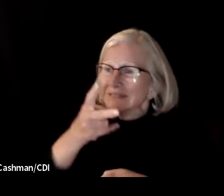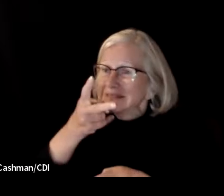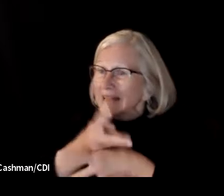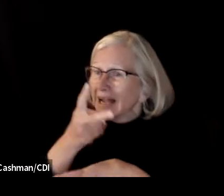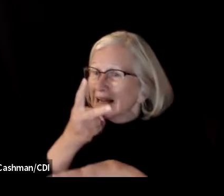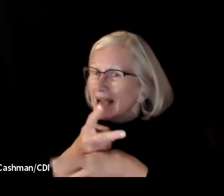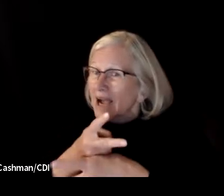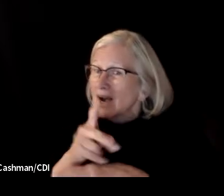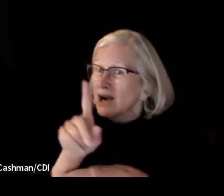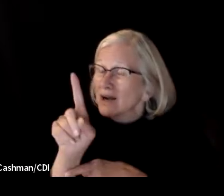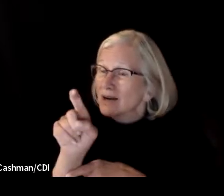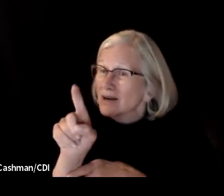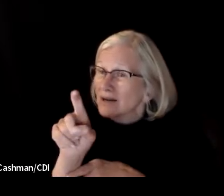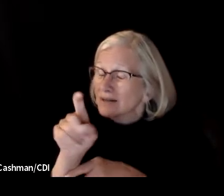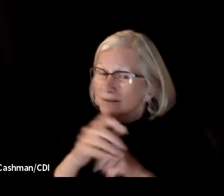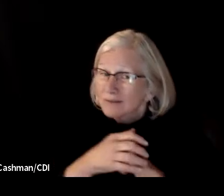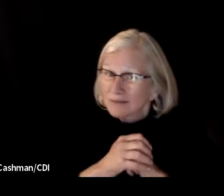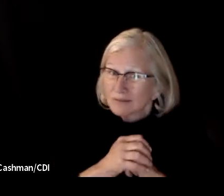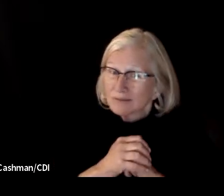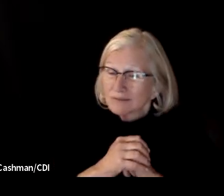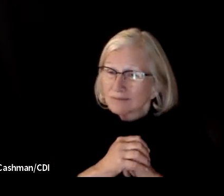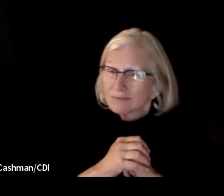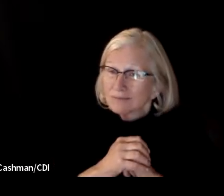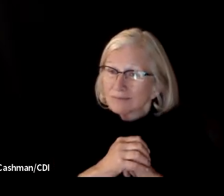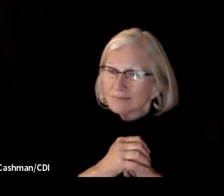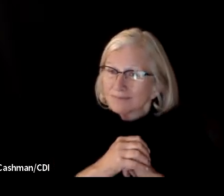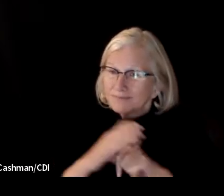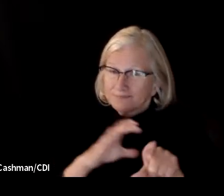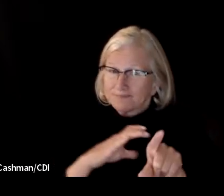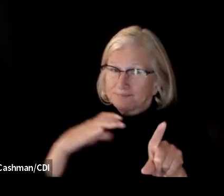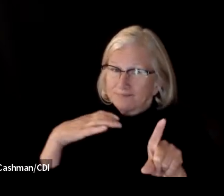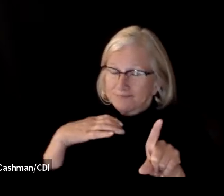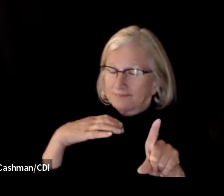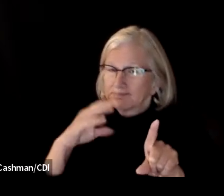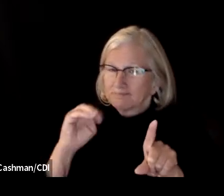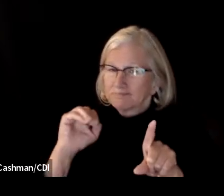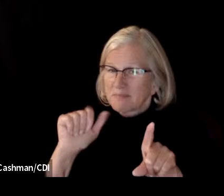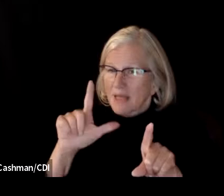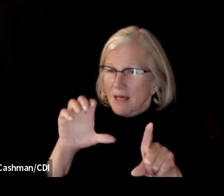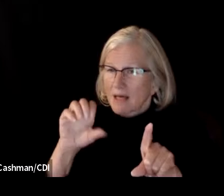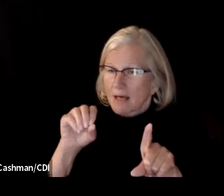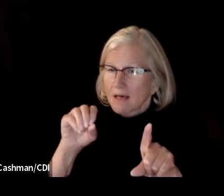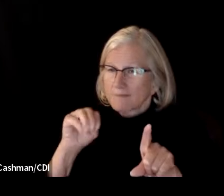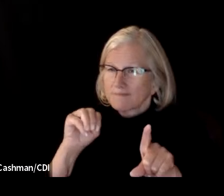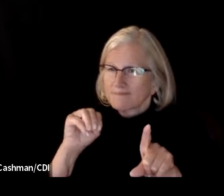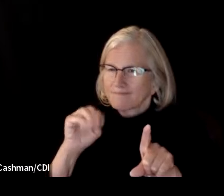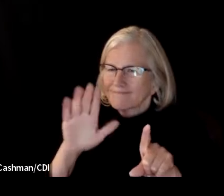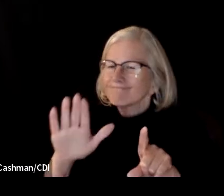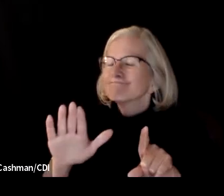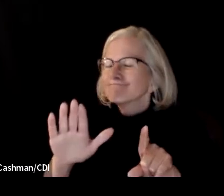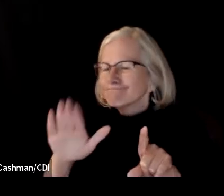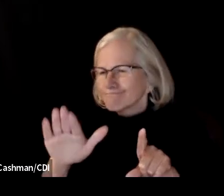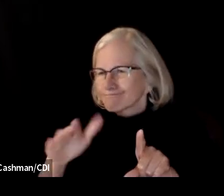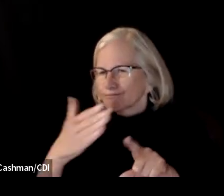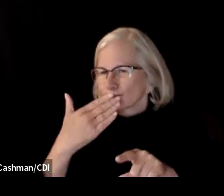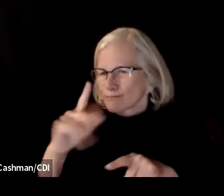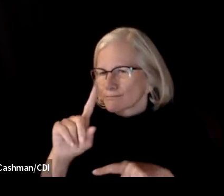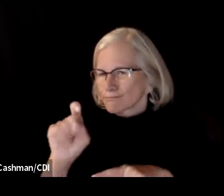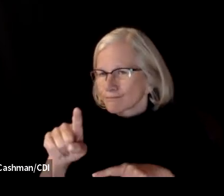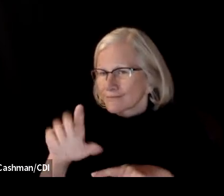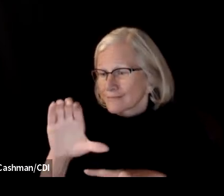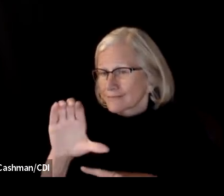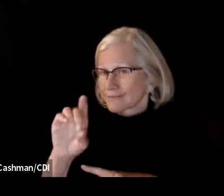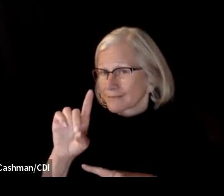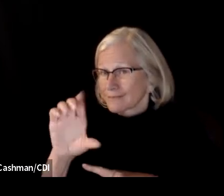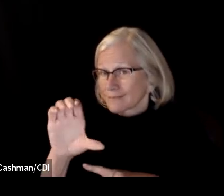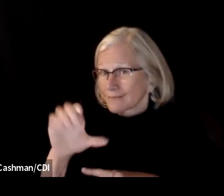Commissioner Malcolm here. It's a great observation. The CDC's guidance from yesterday was specific to K-12 settings,